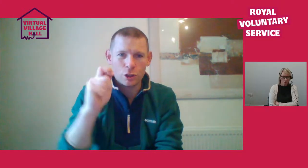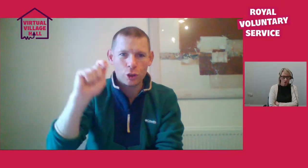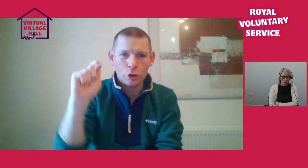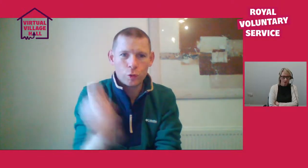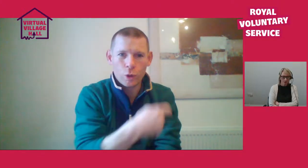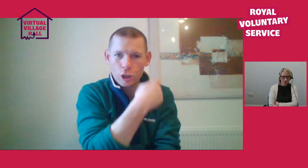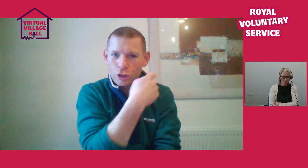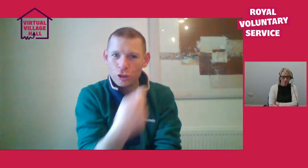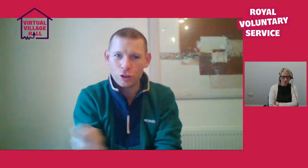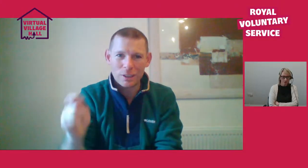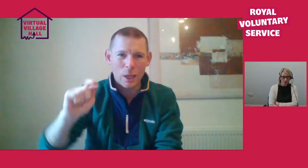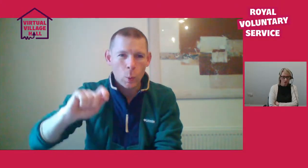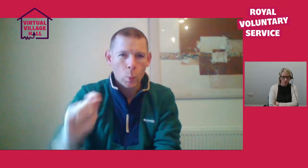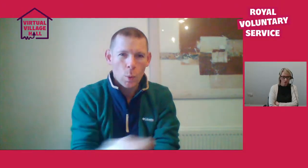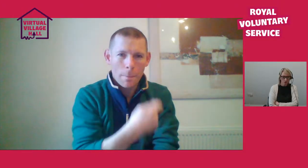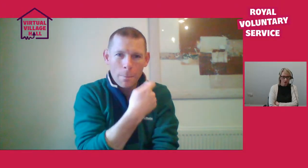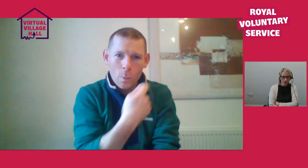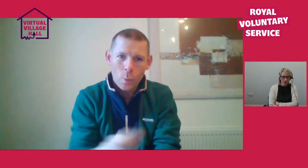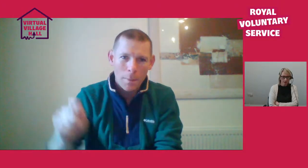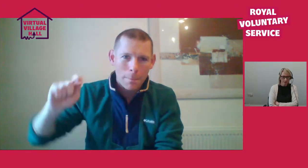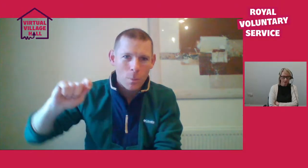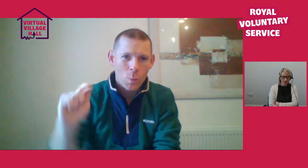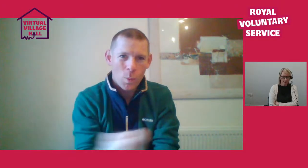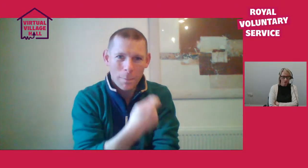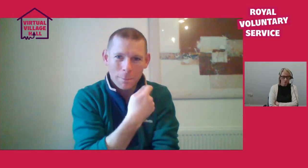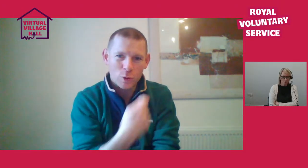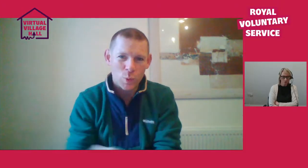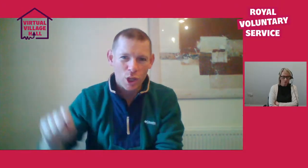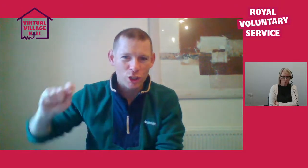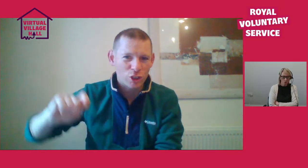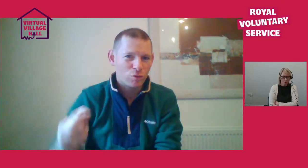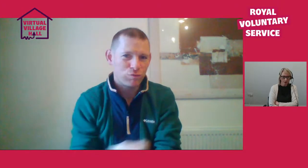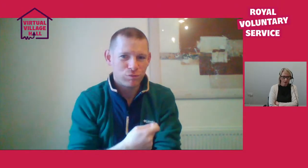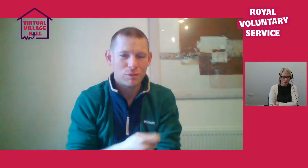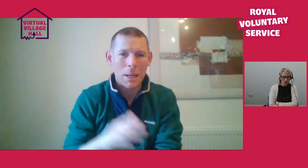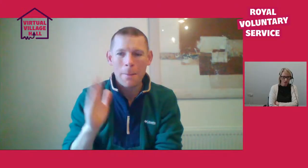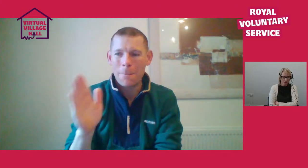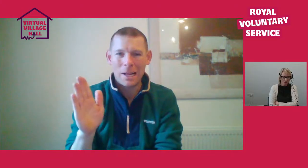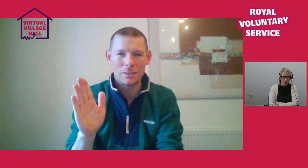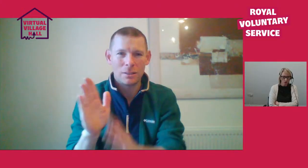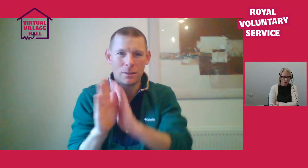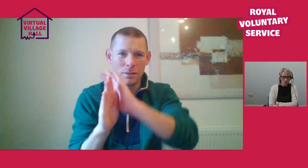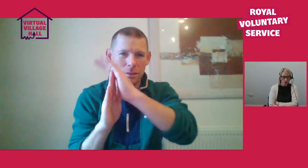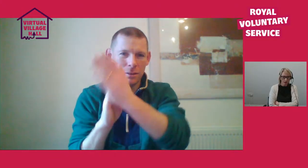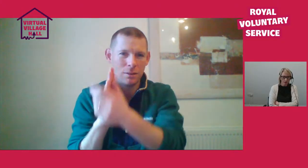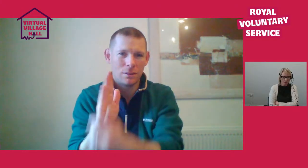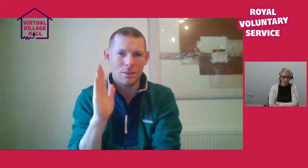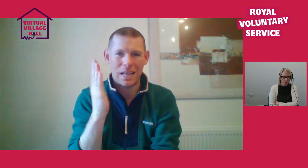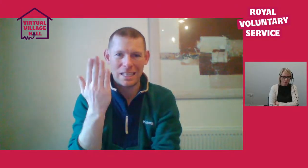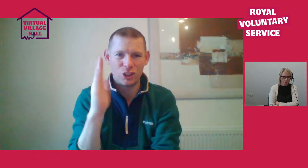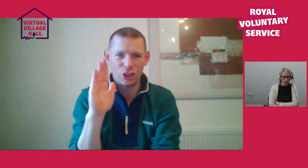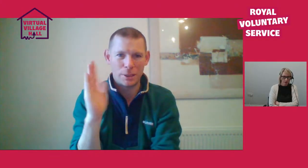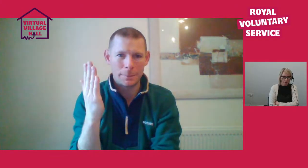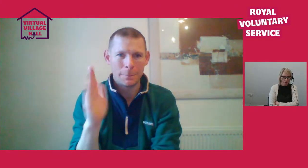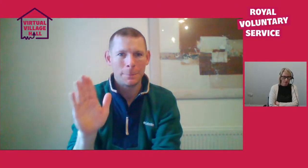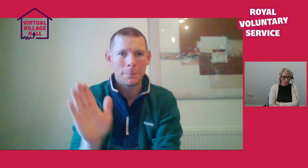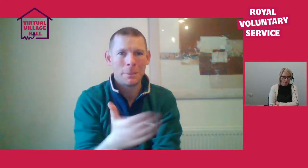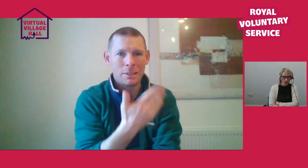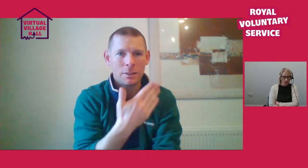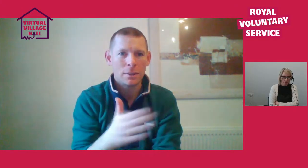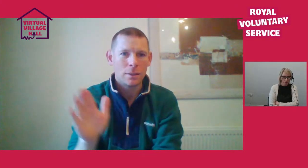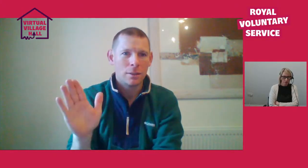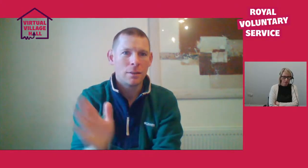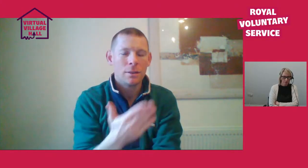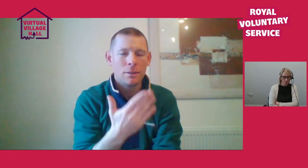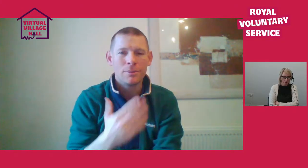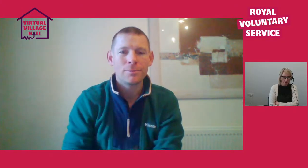and squash. You can see the difference in how you hold the rackets. It's a lot more of a whipping action in squash. Paddle, the